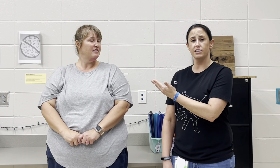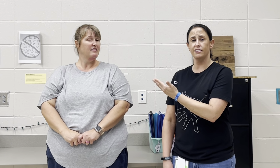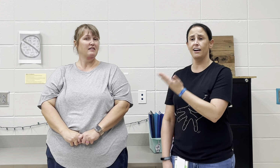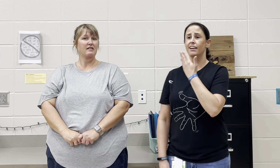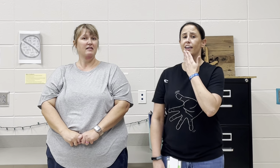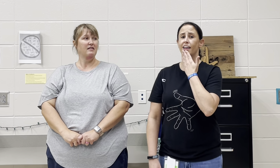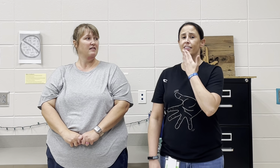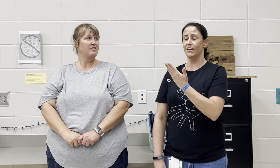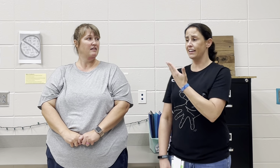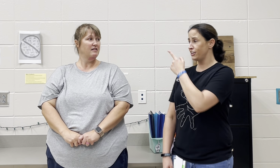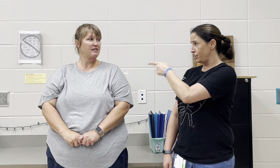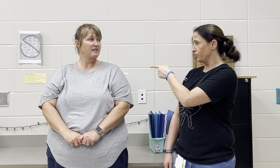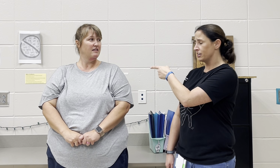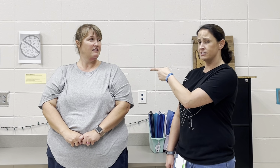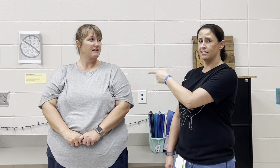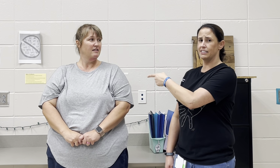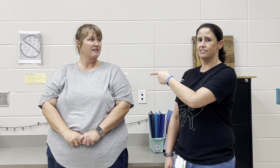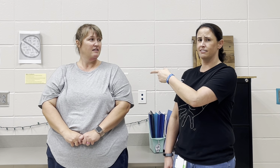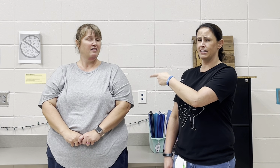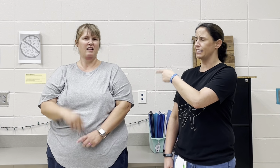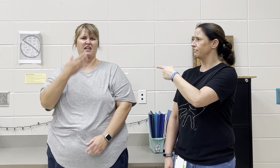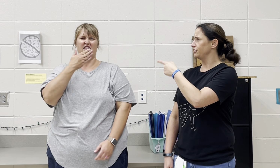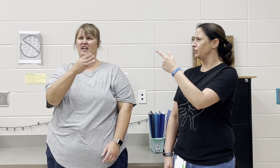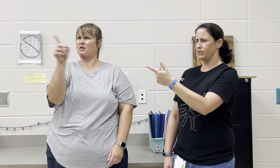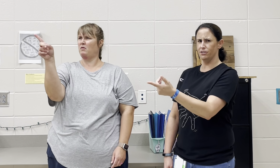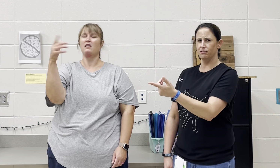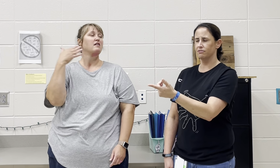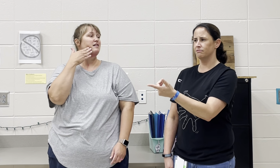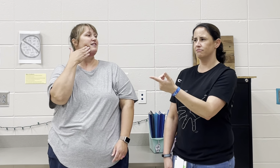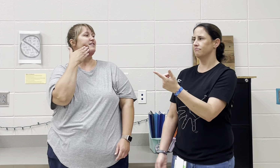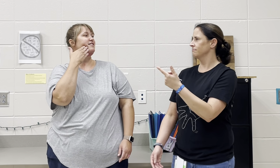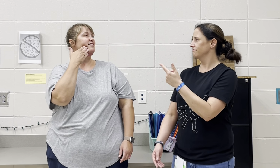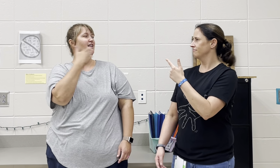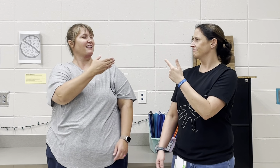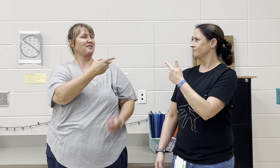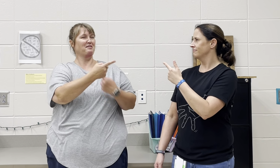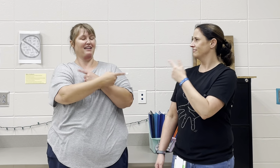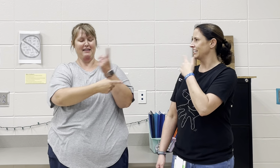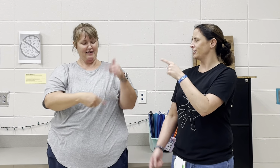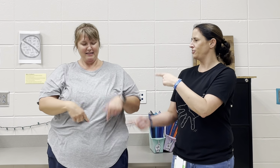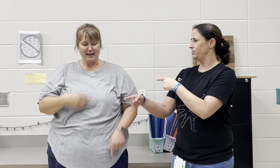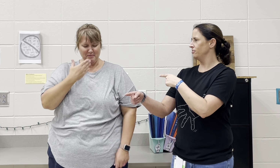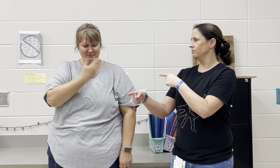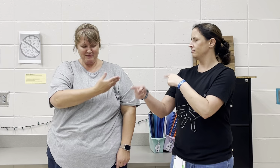not thank you, because then that's thank you. Thank you.